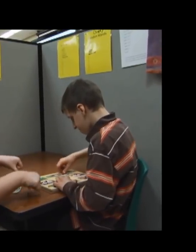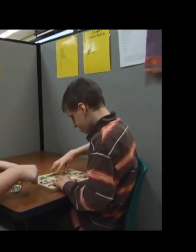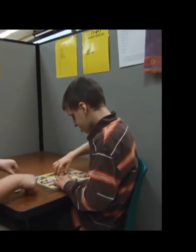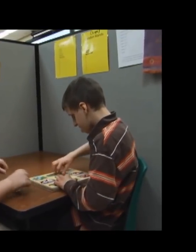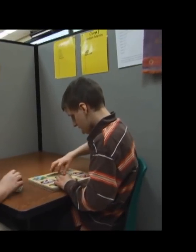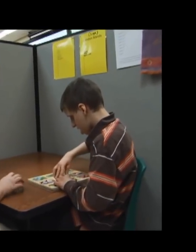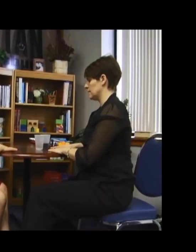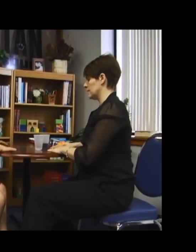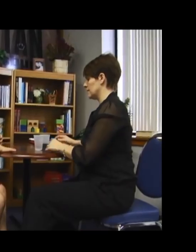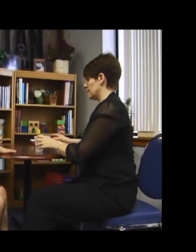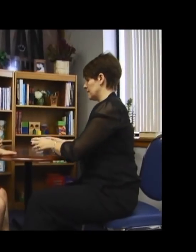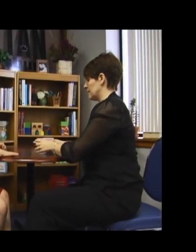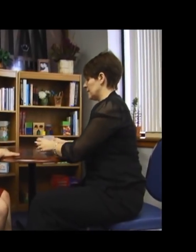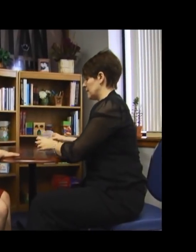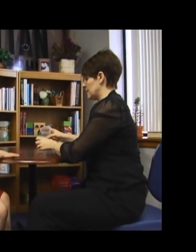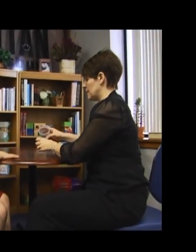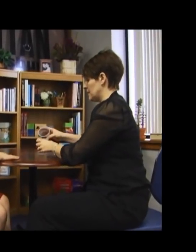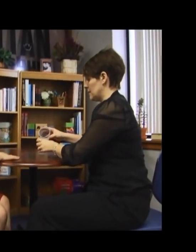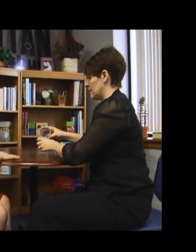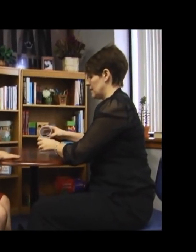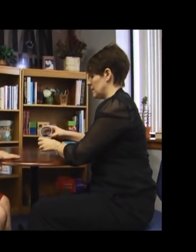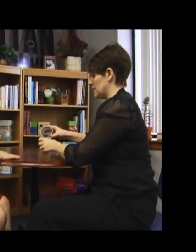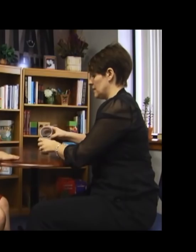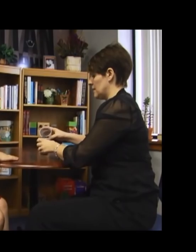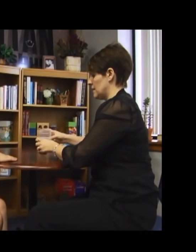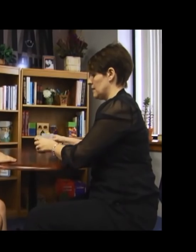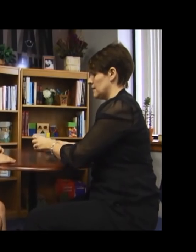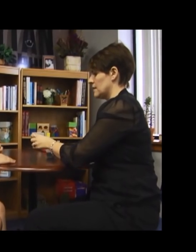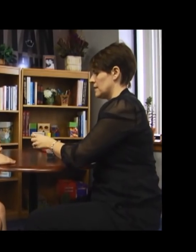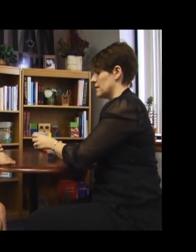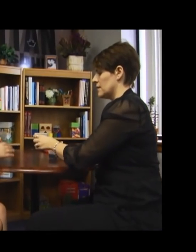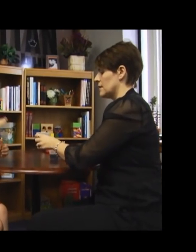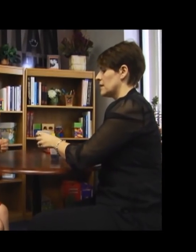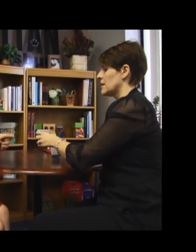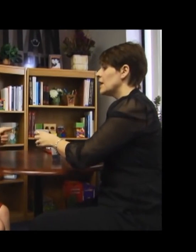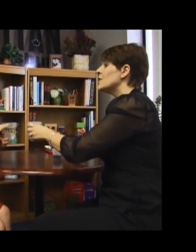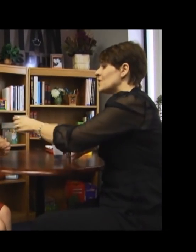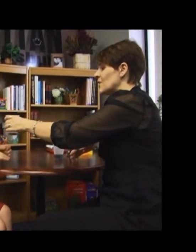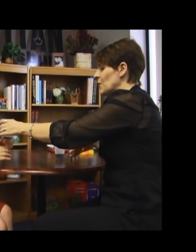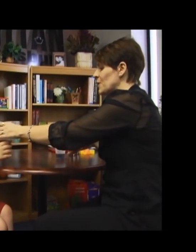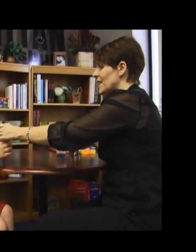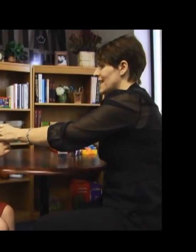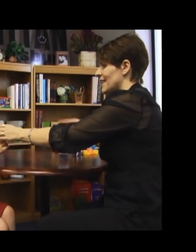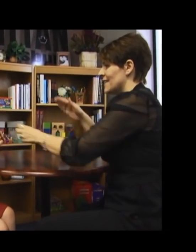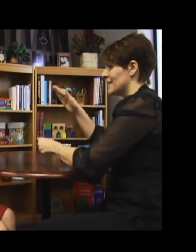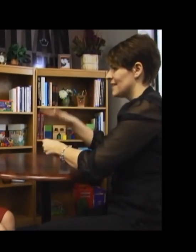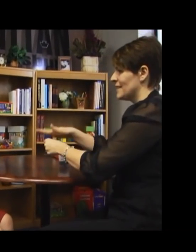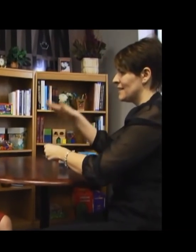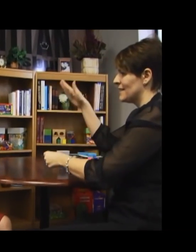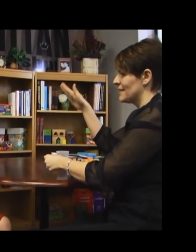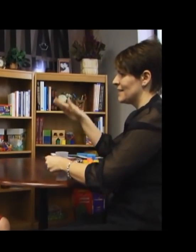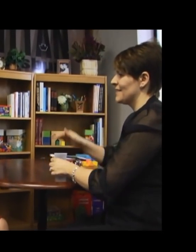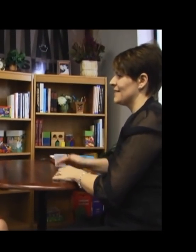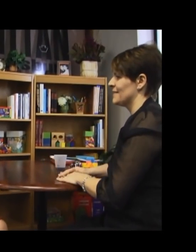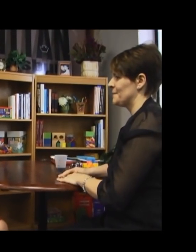Puzzle. To establish sign mands, you will need to reinforce all mands immediately. Soda.